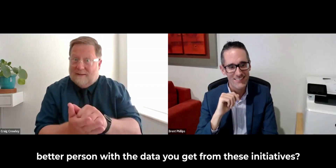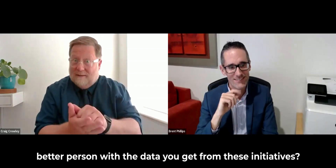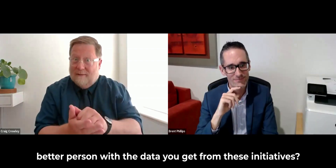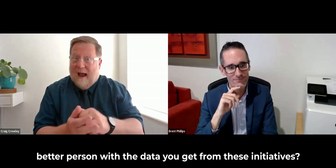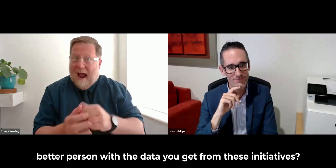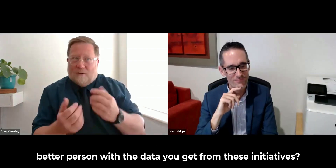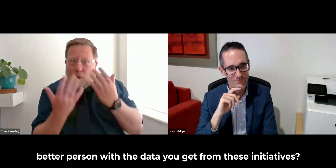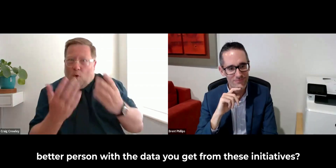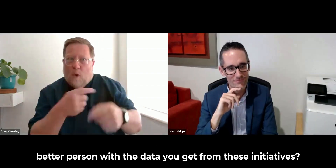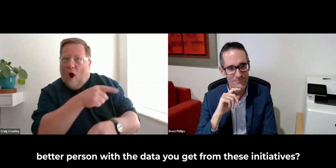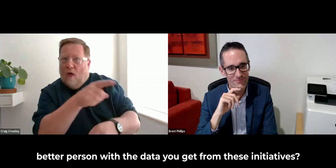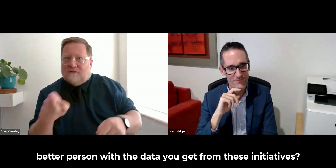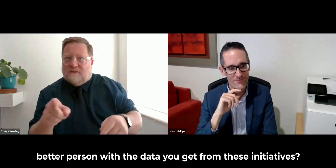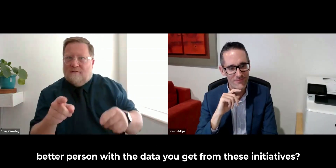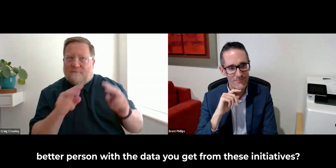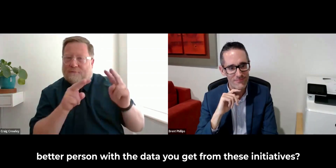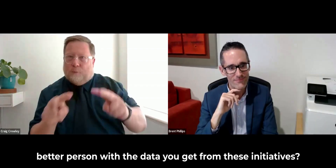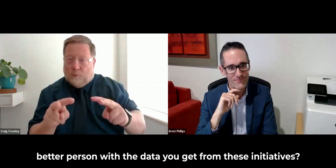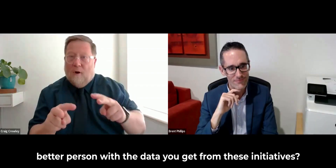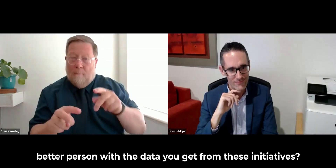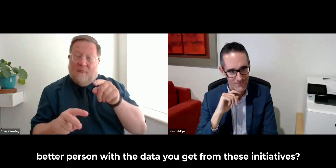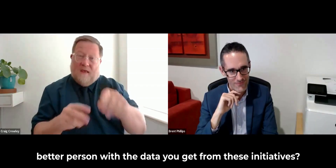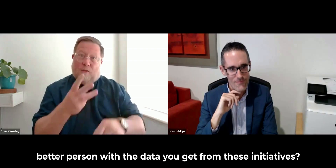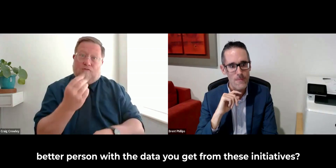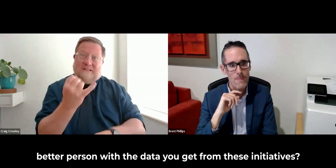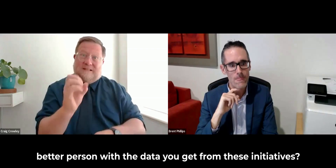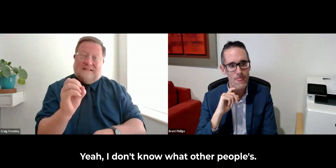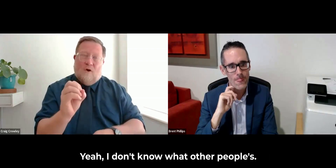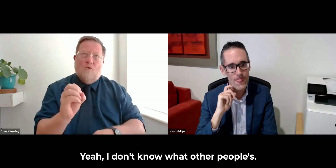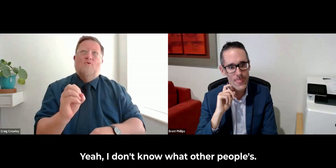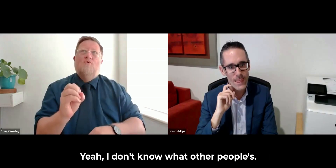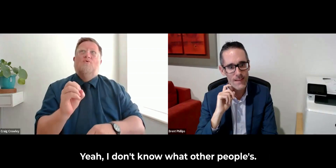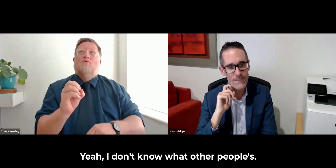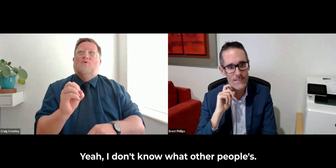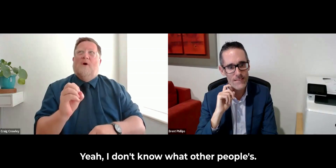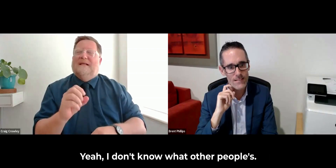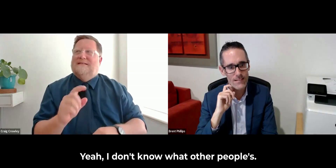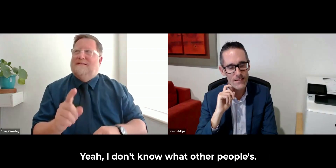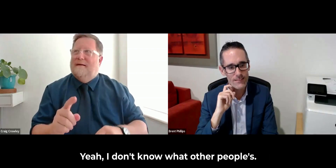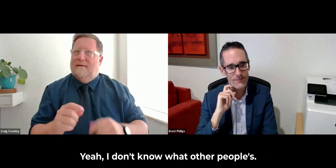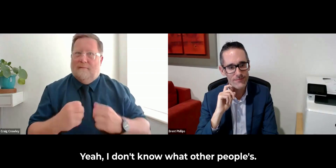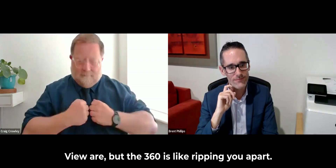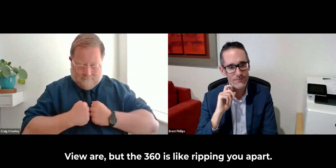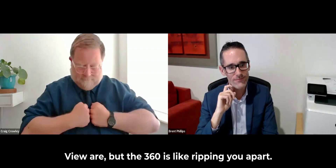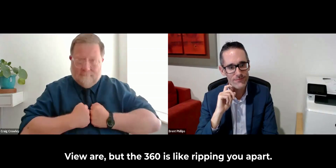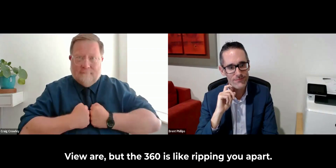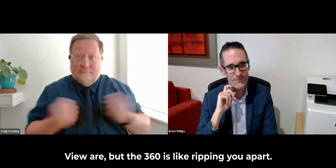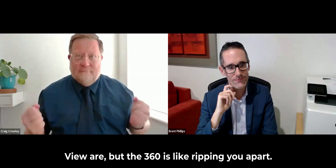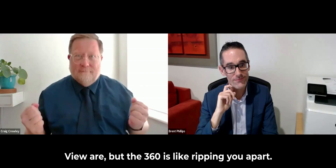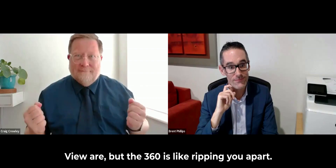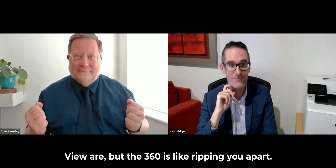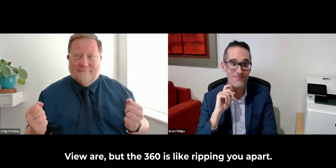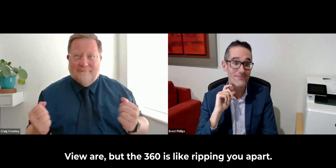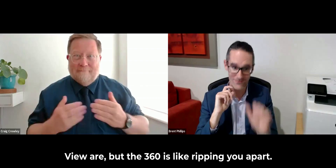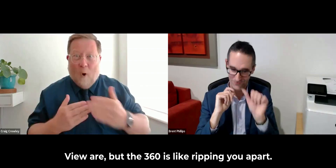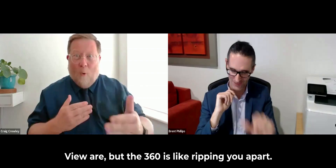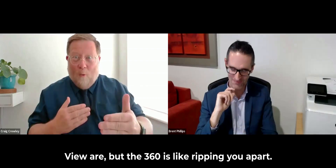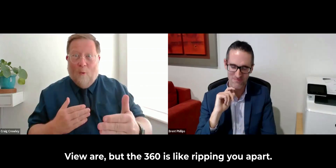person with the data you get from these initiatives? yeah, I don't know what other people's view are, but the 360 is like ripping